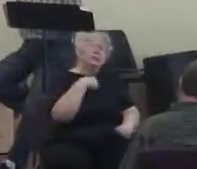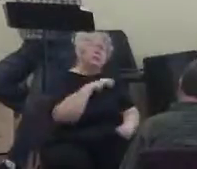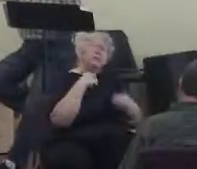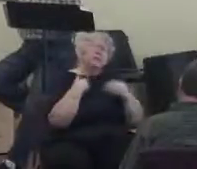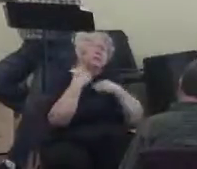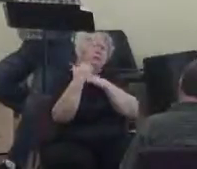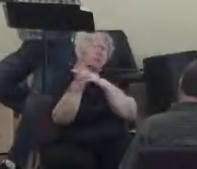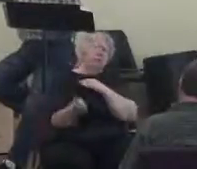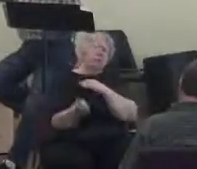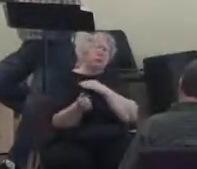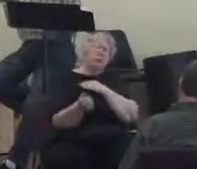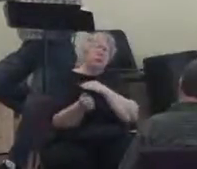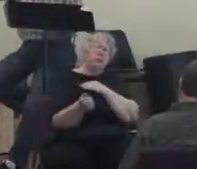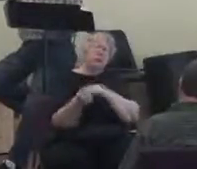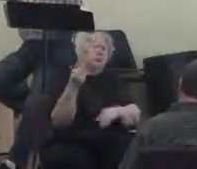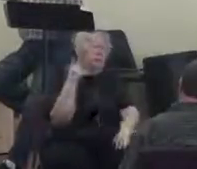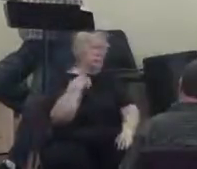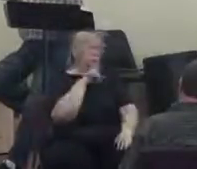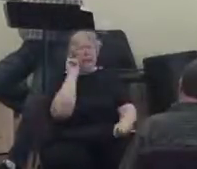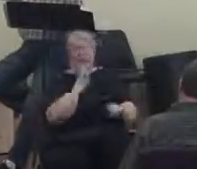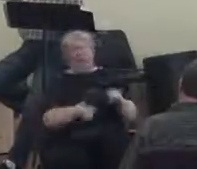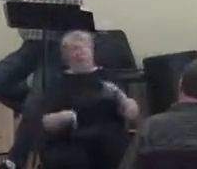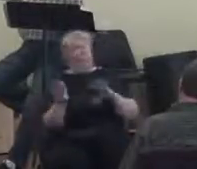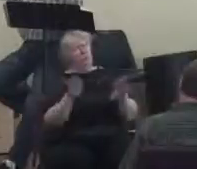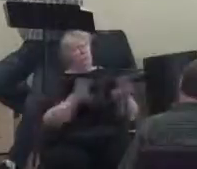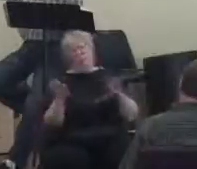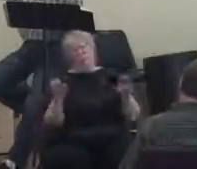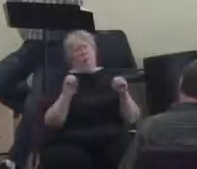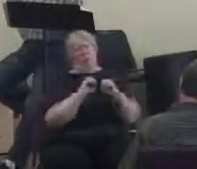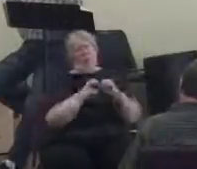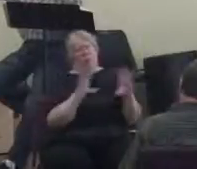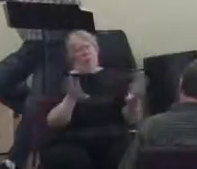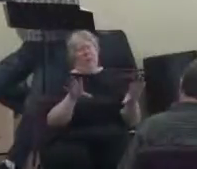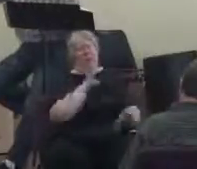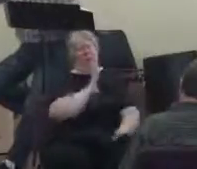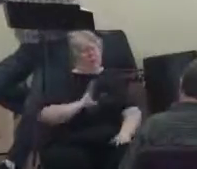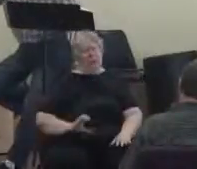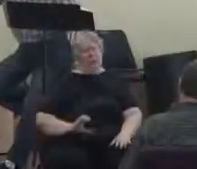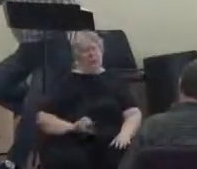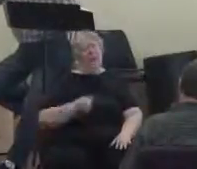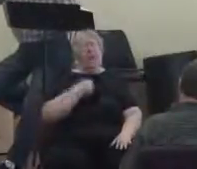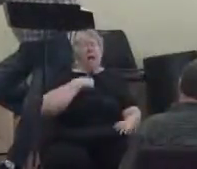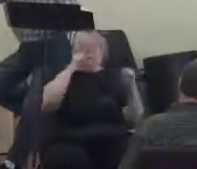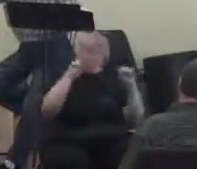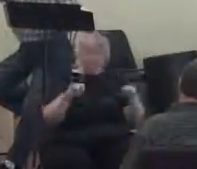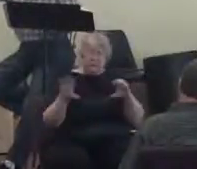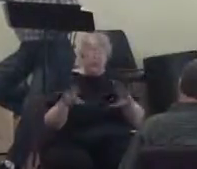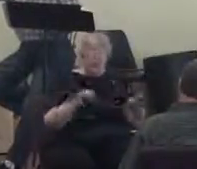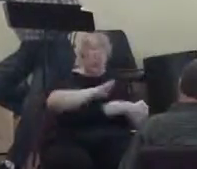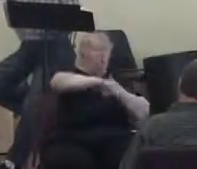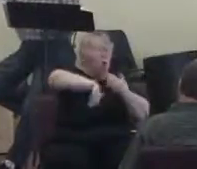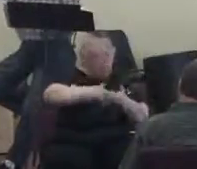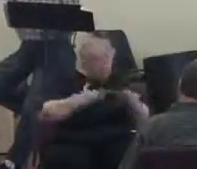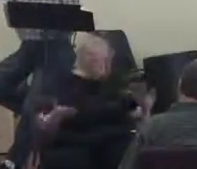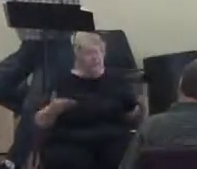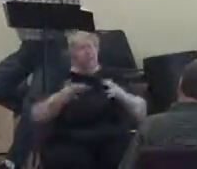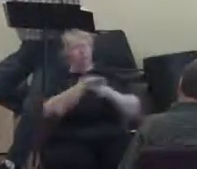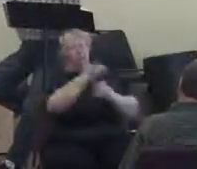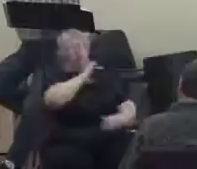that it's almost impossible to do without Christ. Right. I can do all things through Christ who gives me the